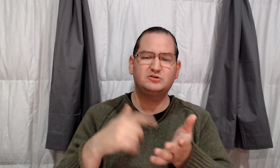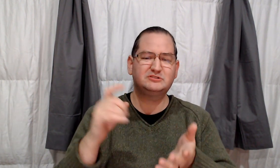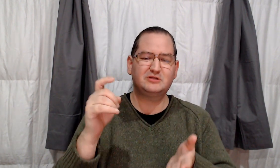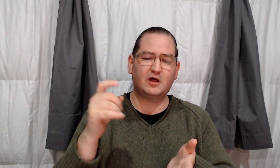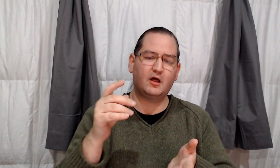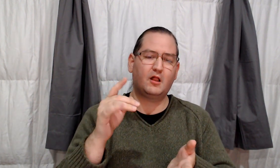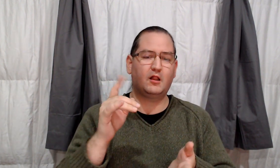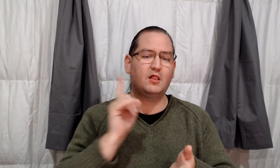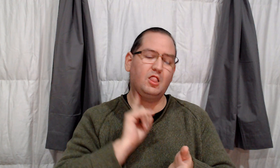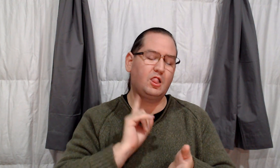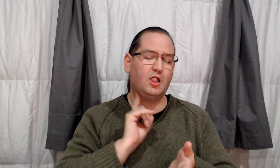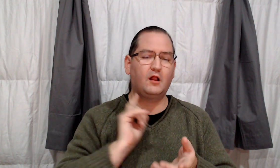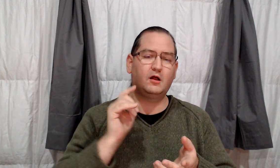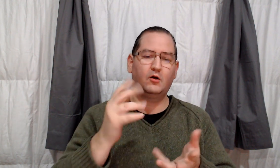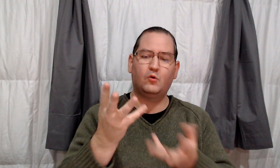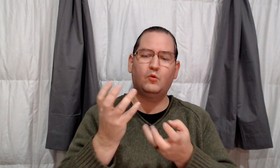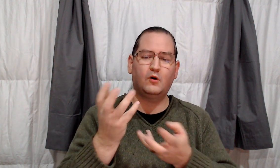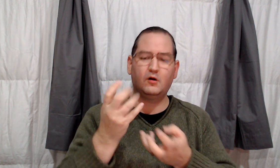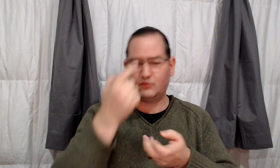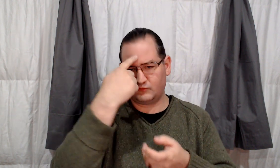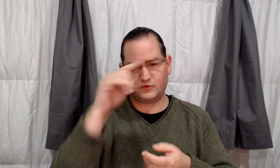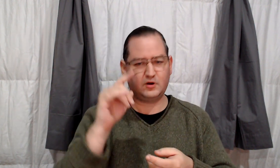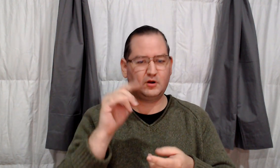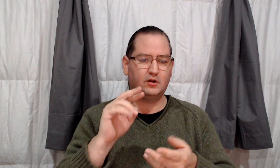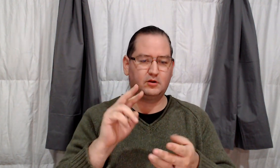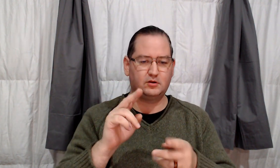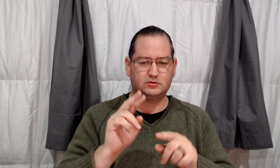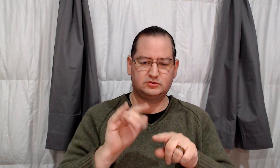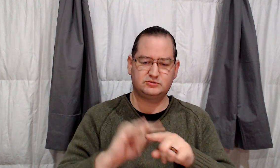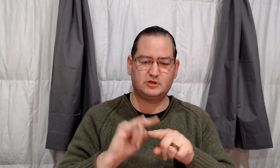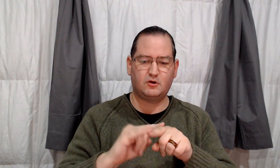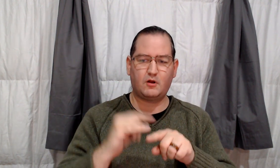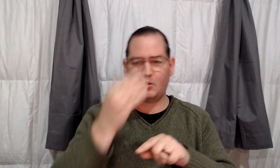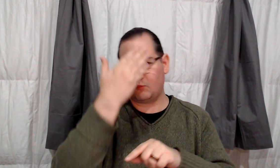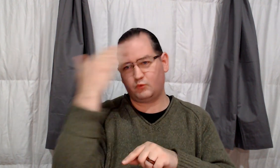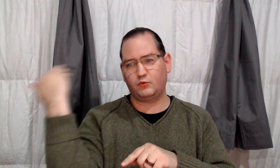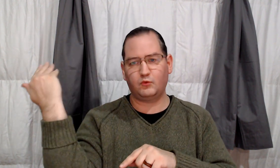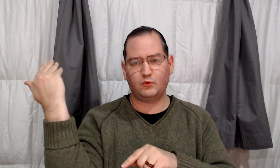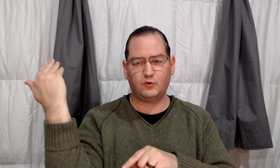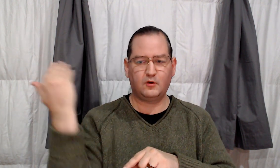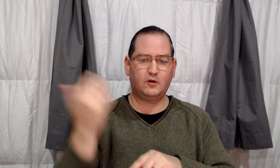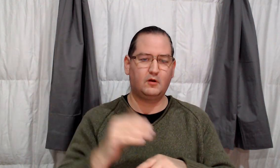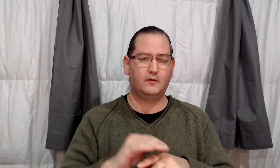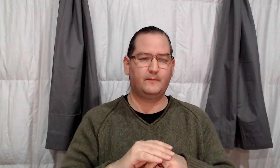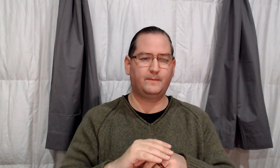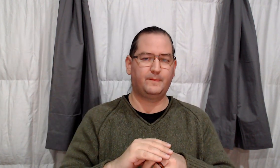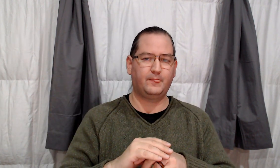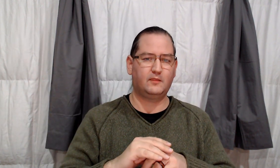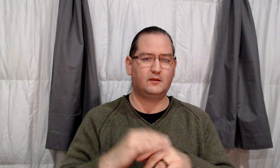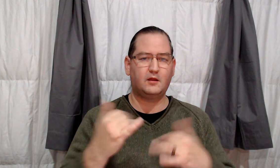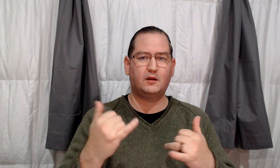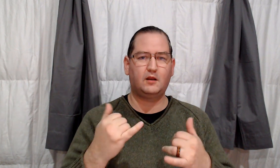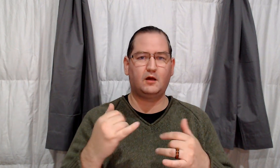mind. Now drift across the other side of your room so you can see yourself from the other side of the